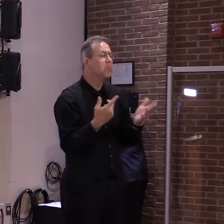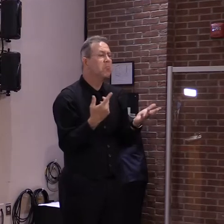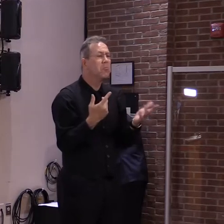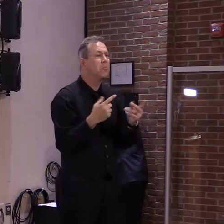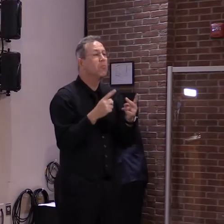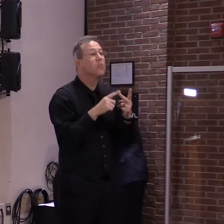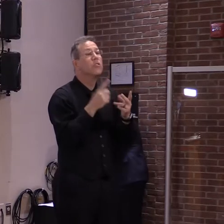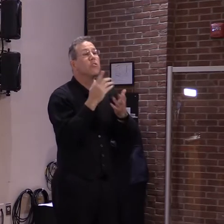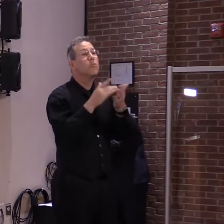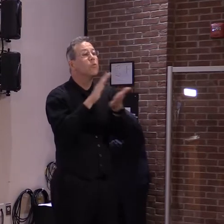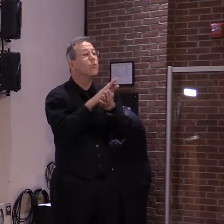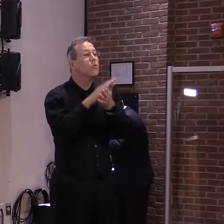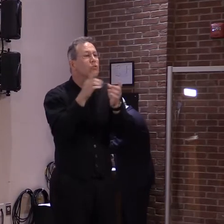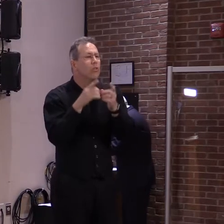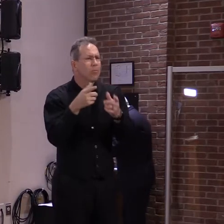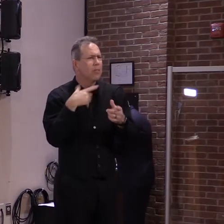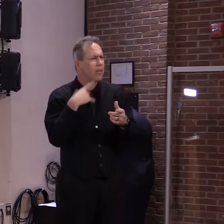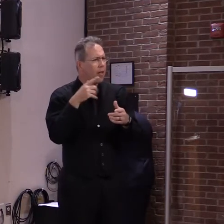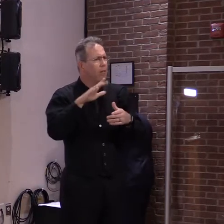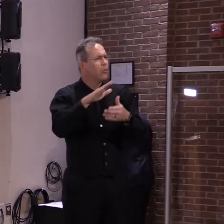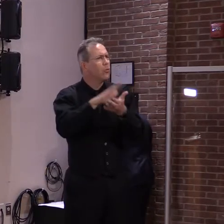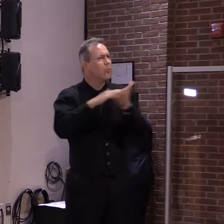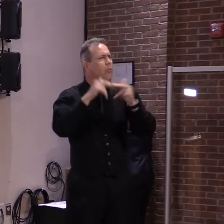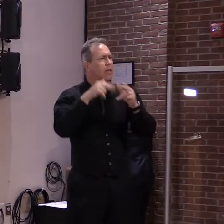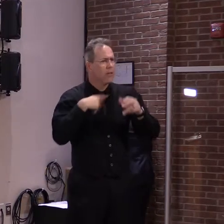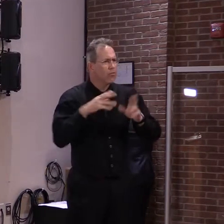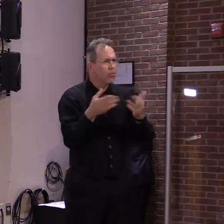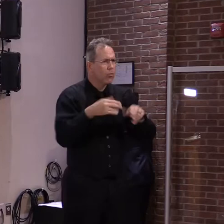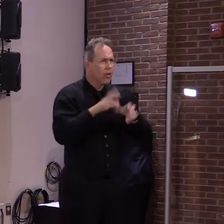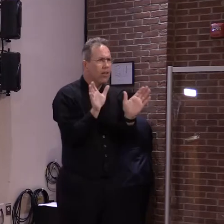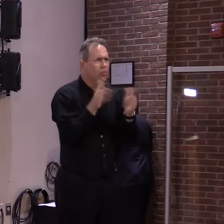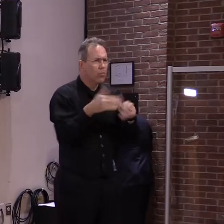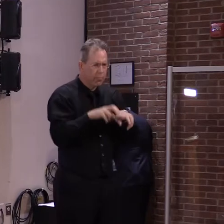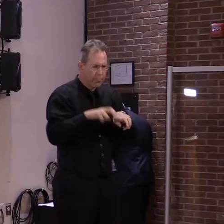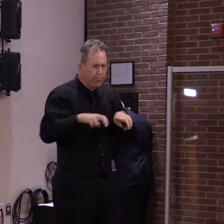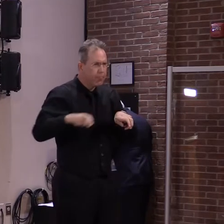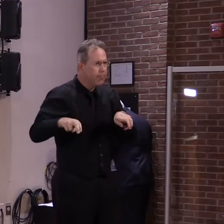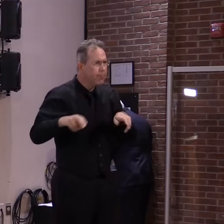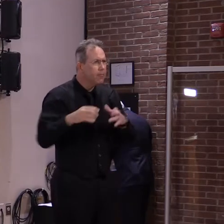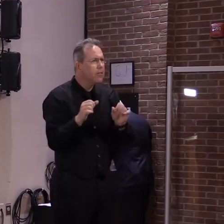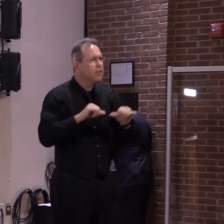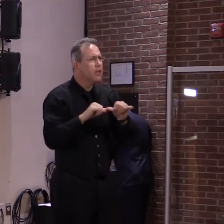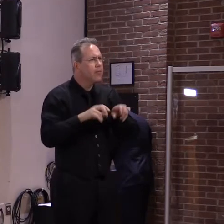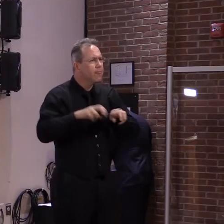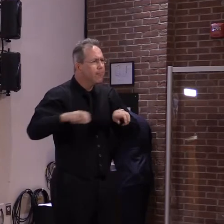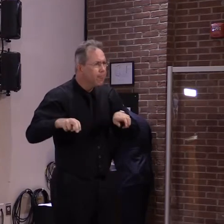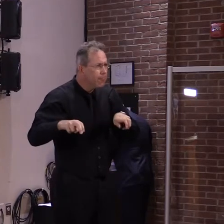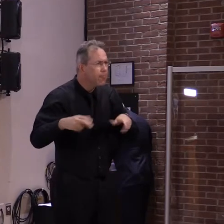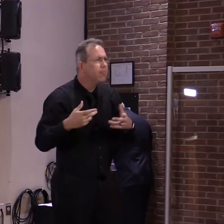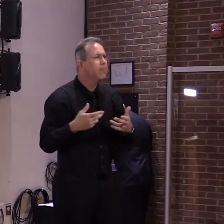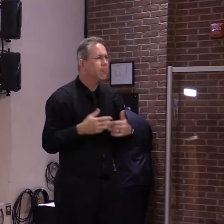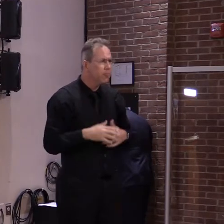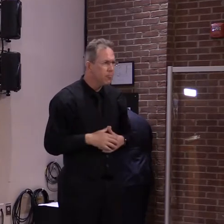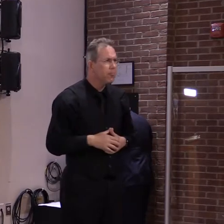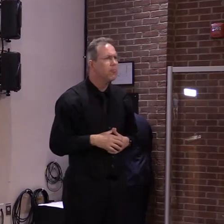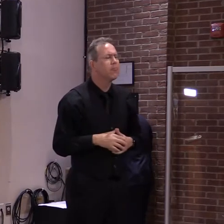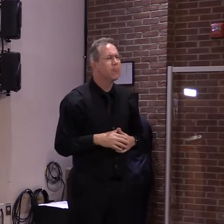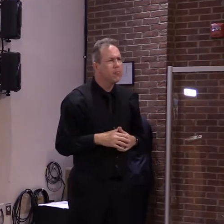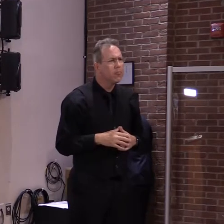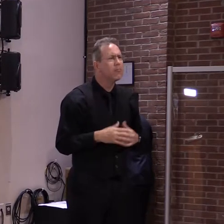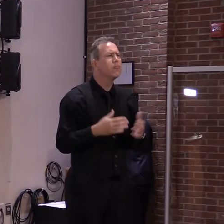graduations. We advised that households should be seated together as much as possible with 6 feet of distance between households when